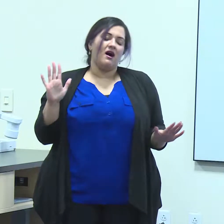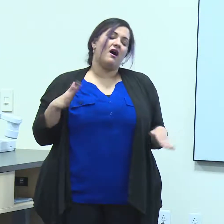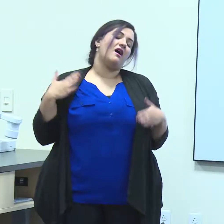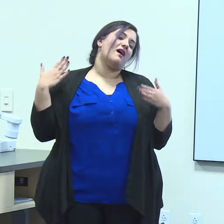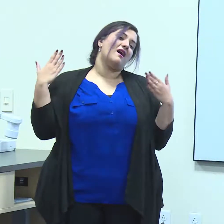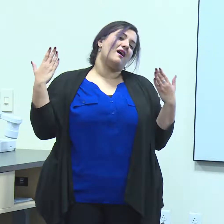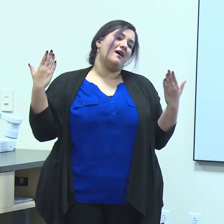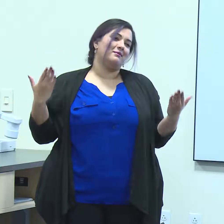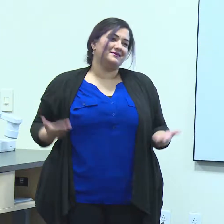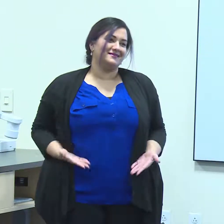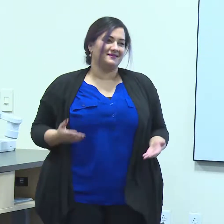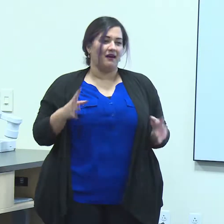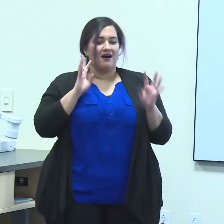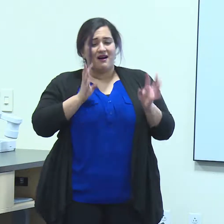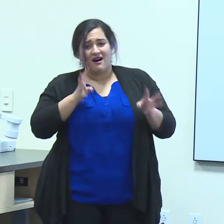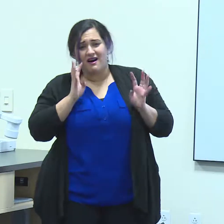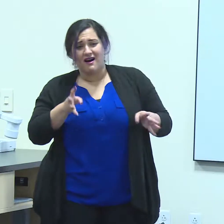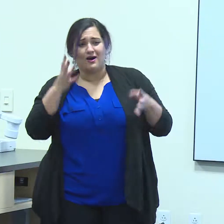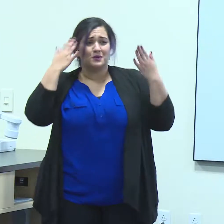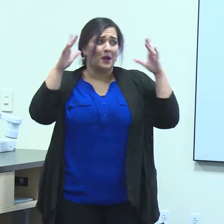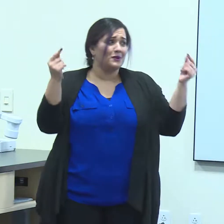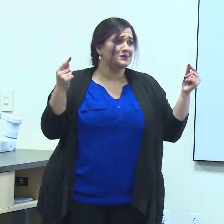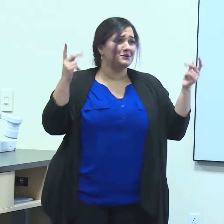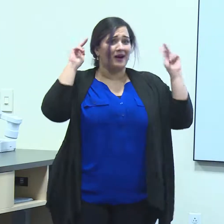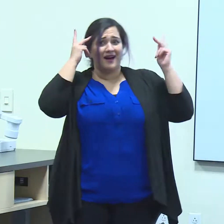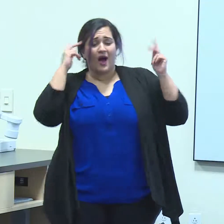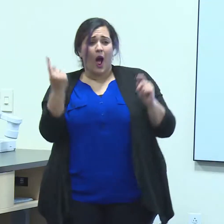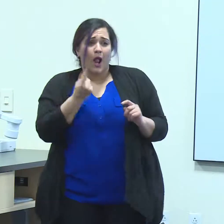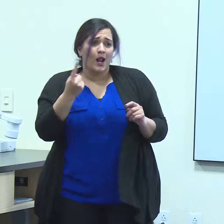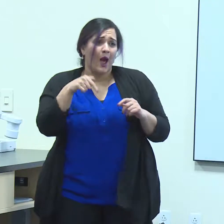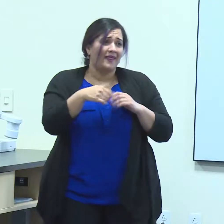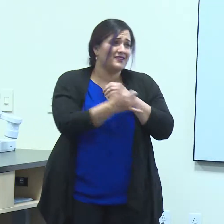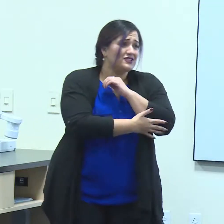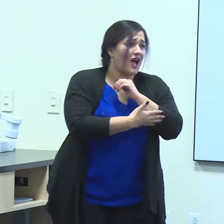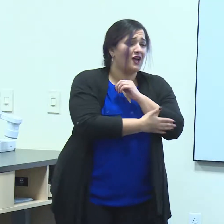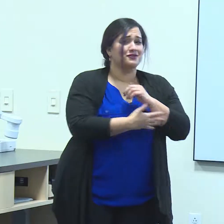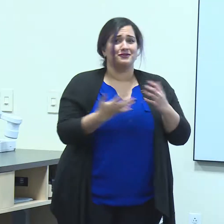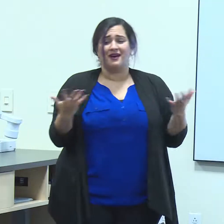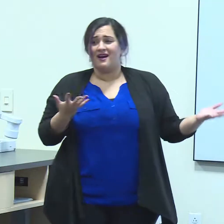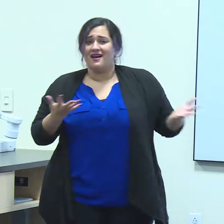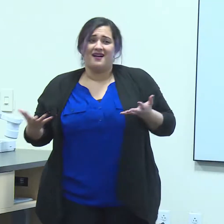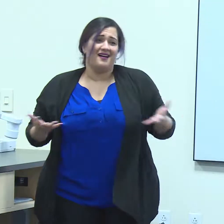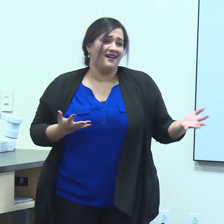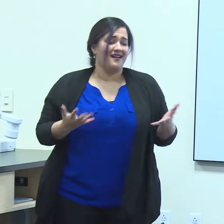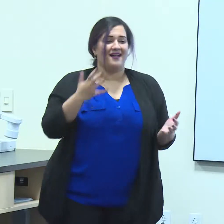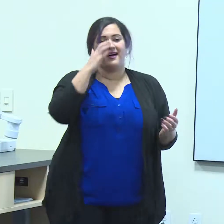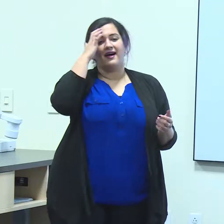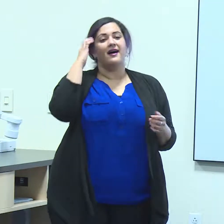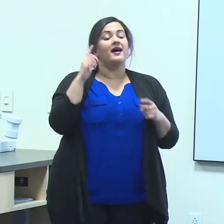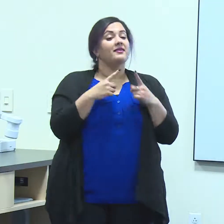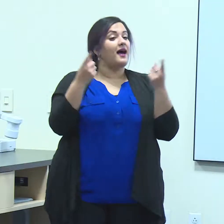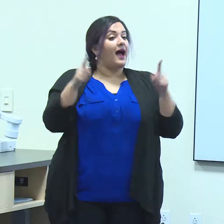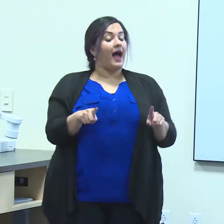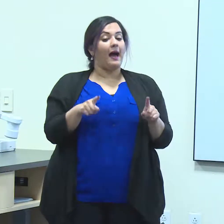so my grandma suspected something. When they found out, my mom was just freaking out. She cried. She didn't know what to